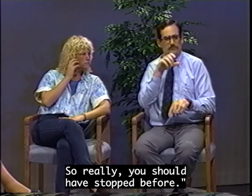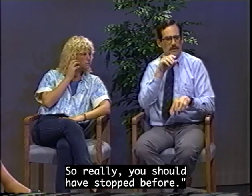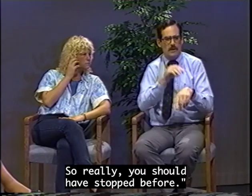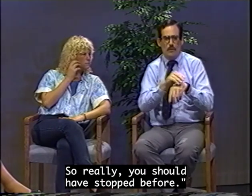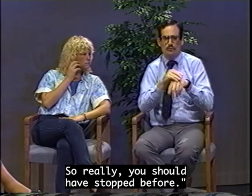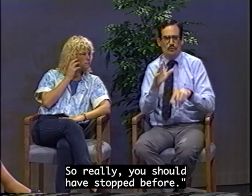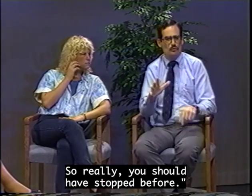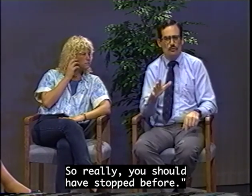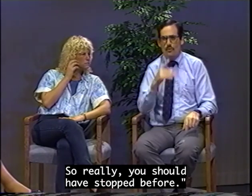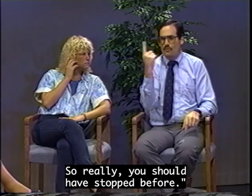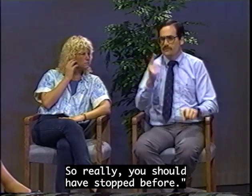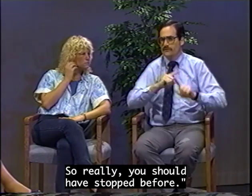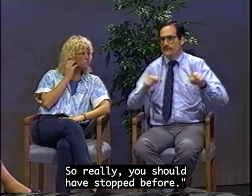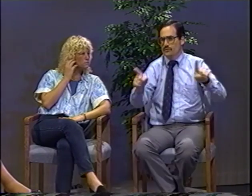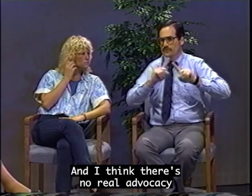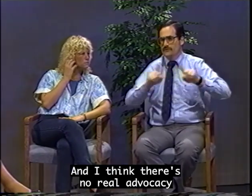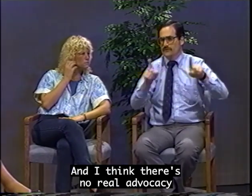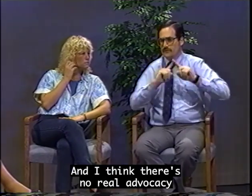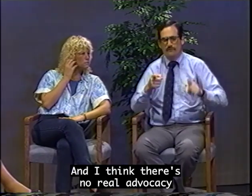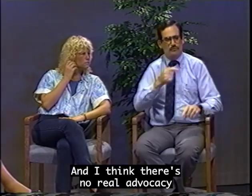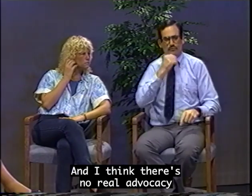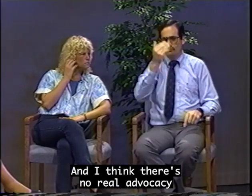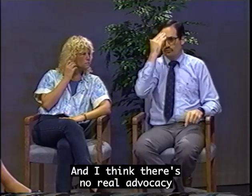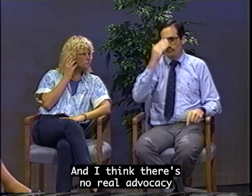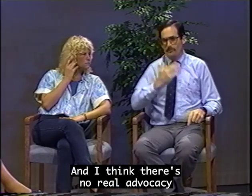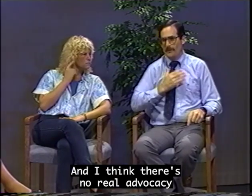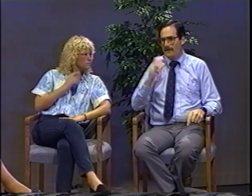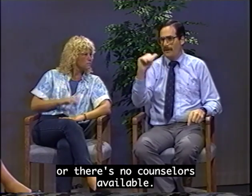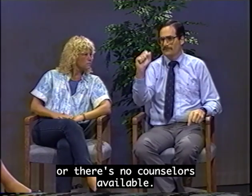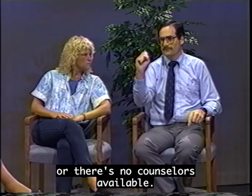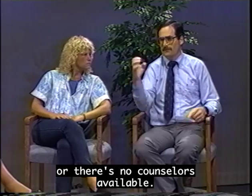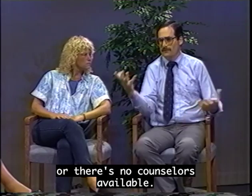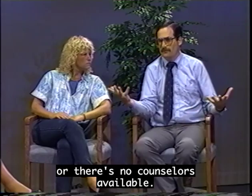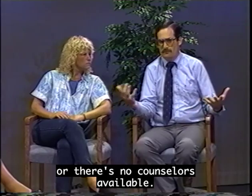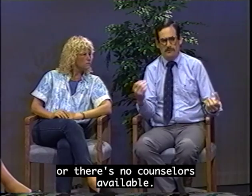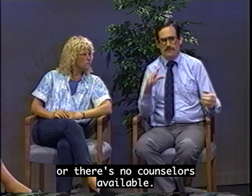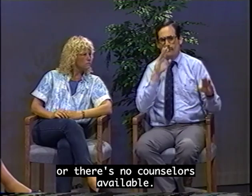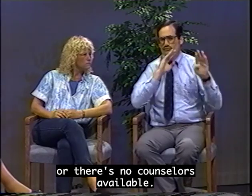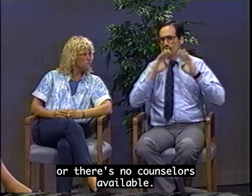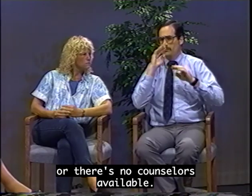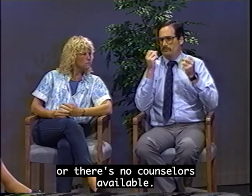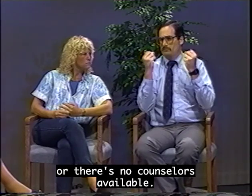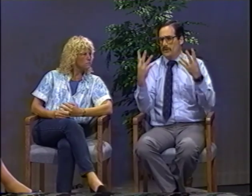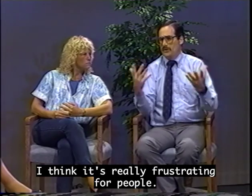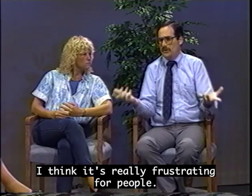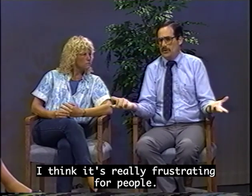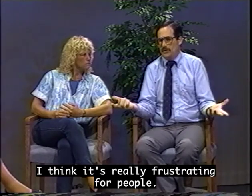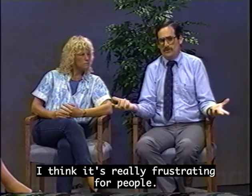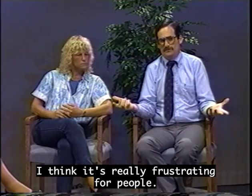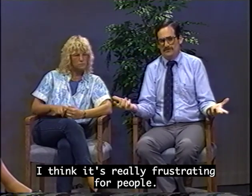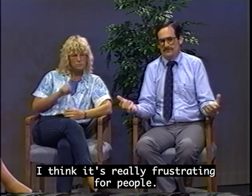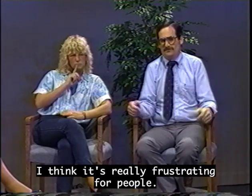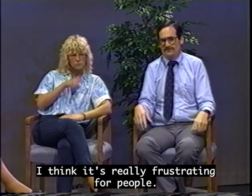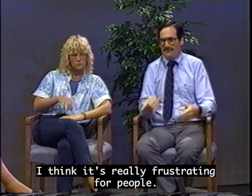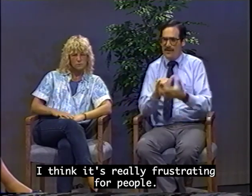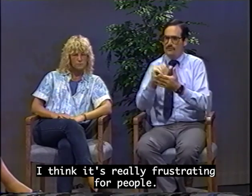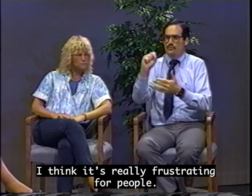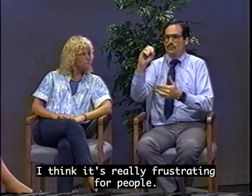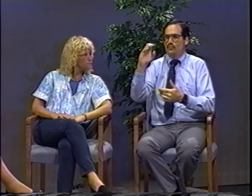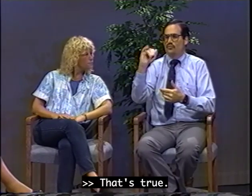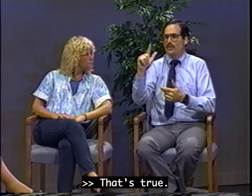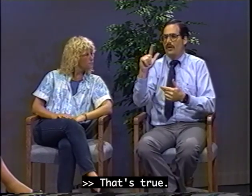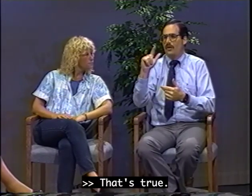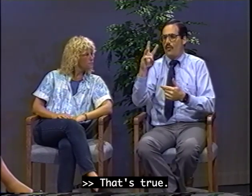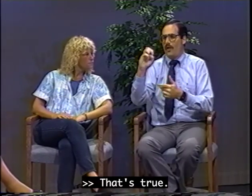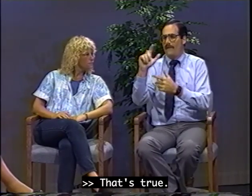backlog, so really you should have stopped before. And I think there's no real advocacy, or there's no counselors available. I think it's really